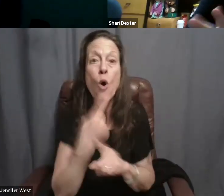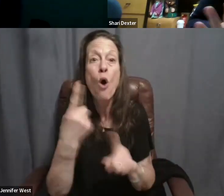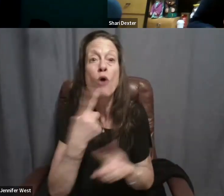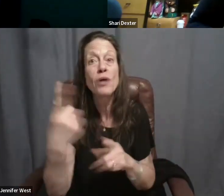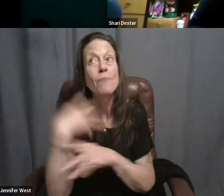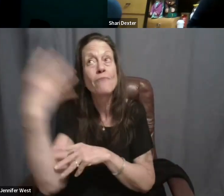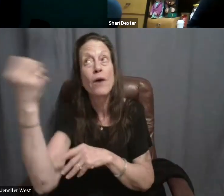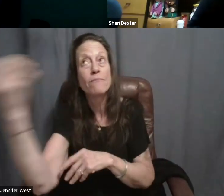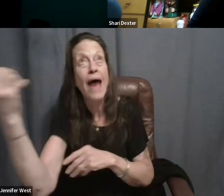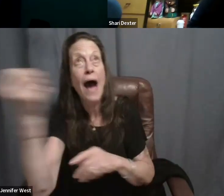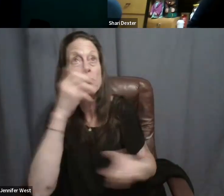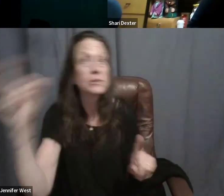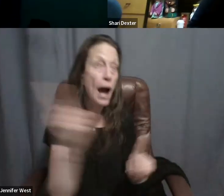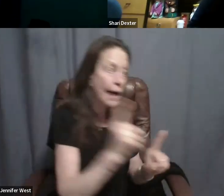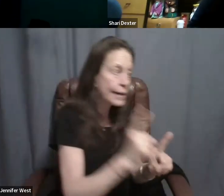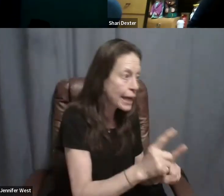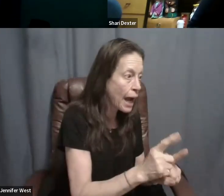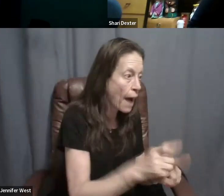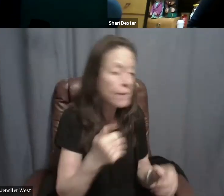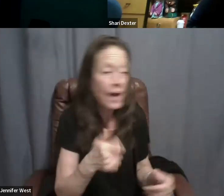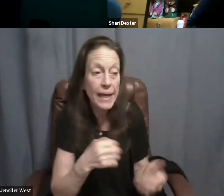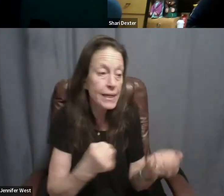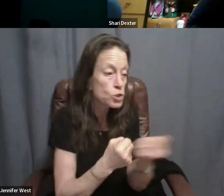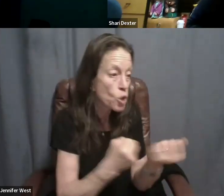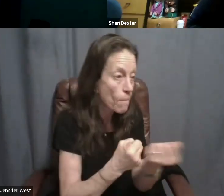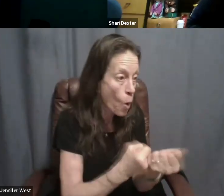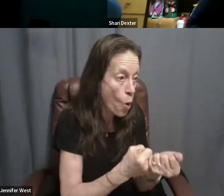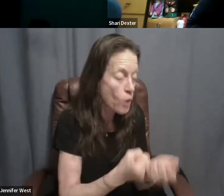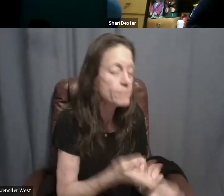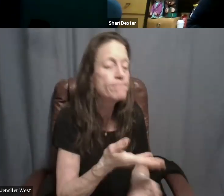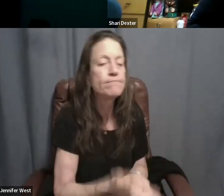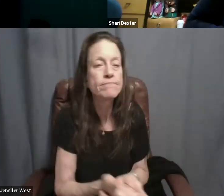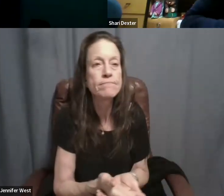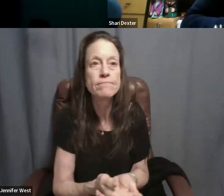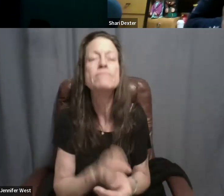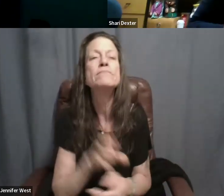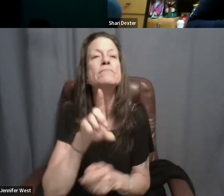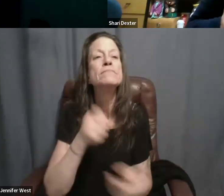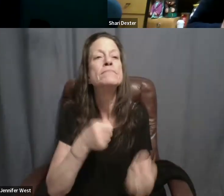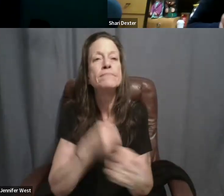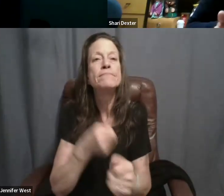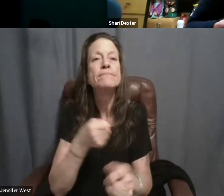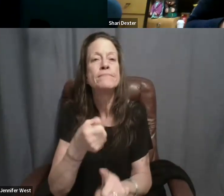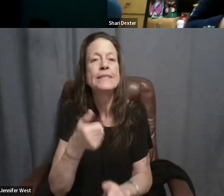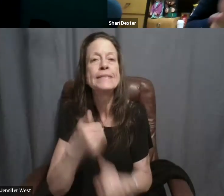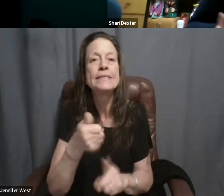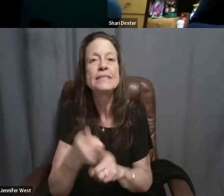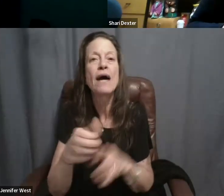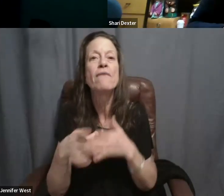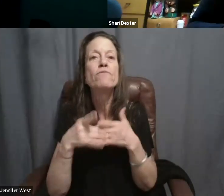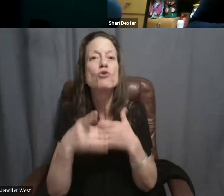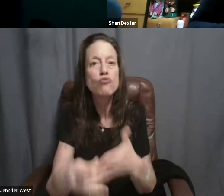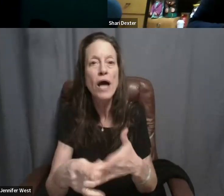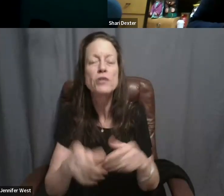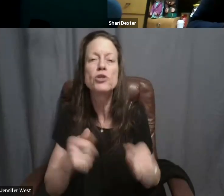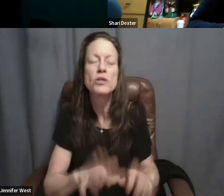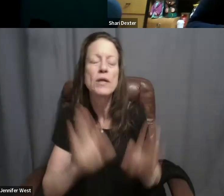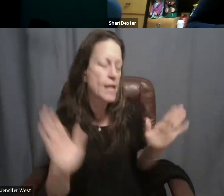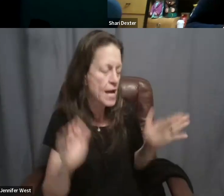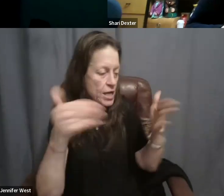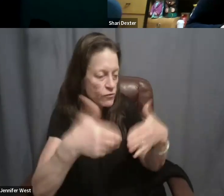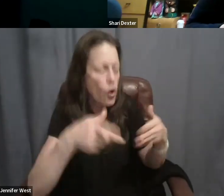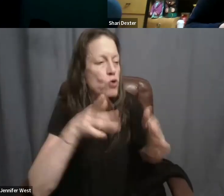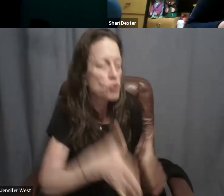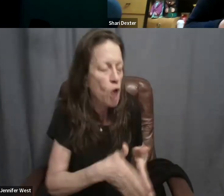outside. What's beautiful about self-direction is that it's really focused on the person, of course. So it's person-centered